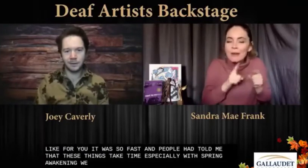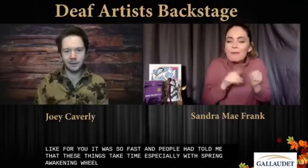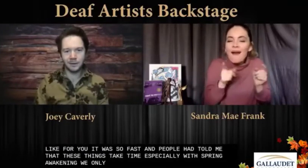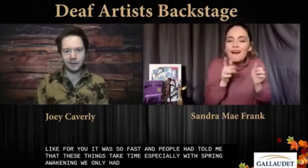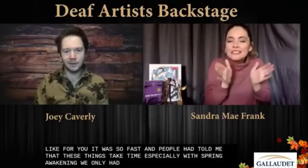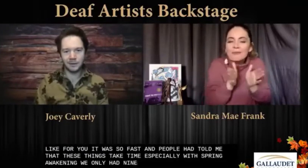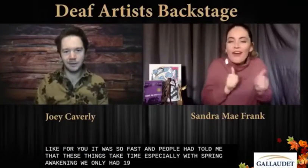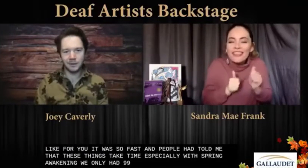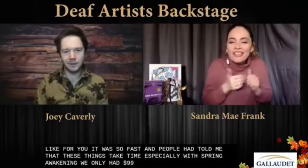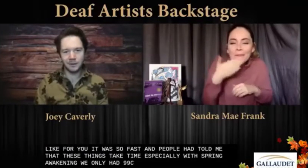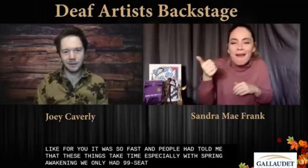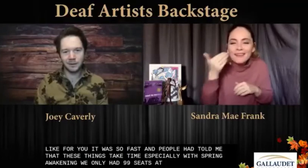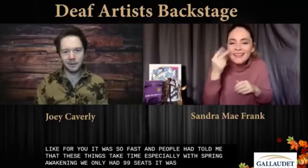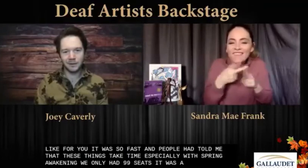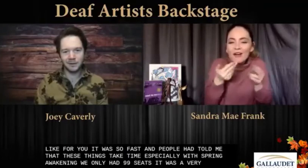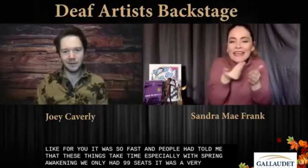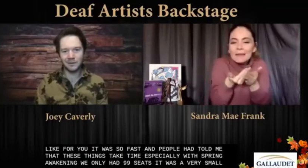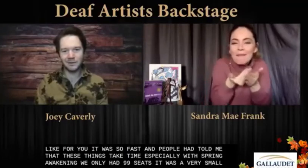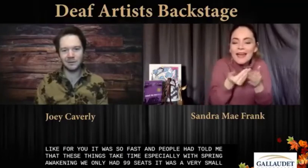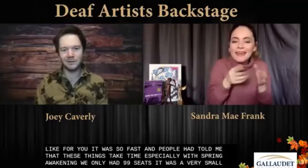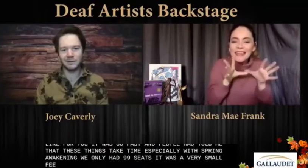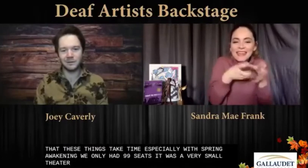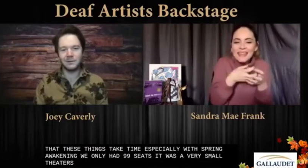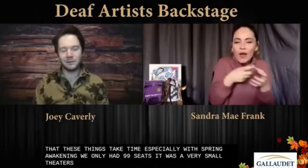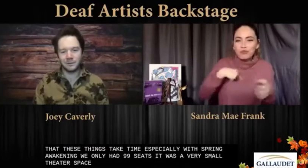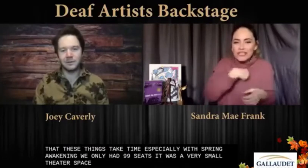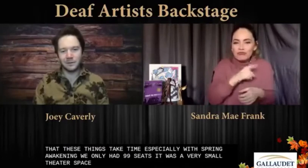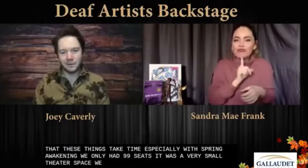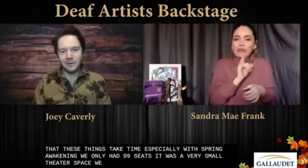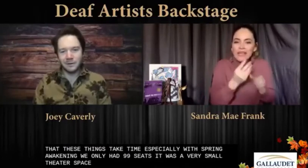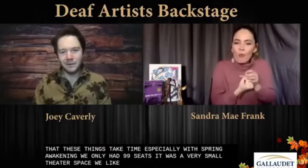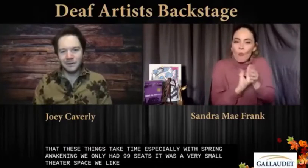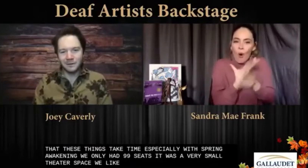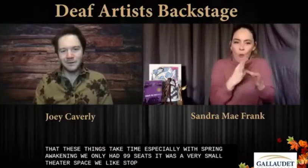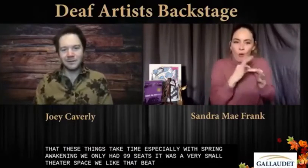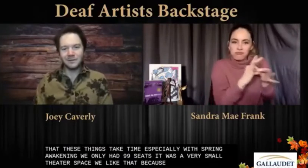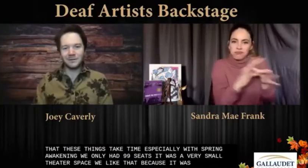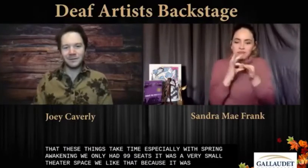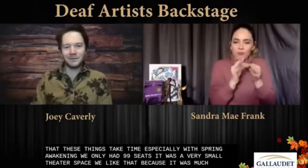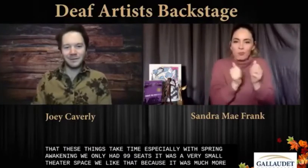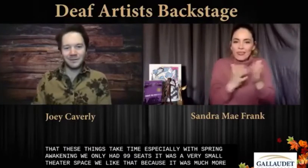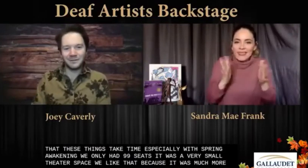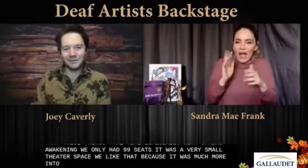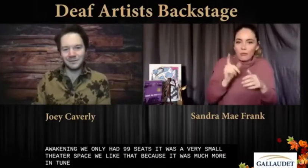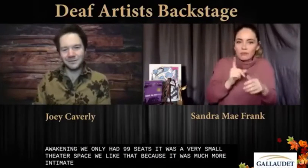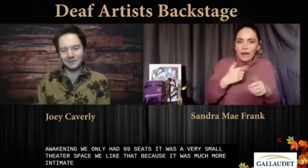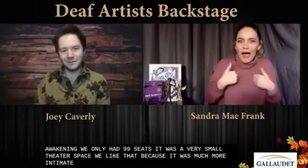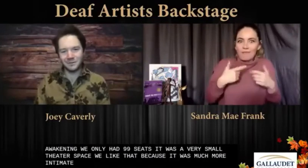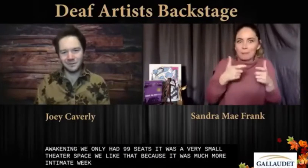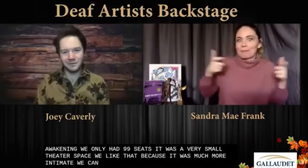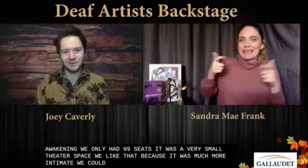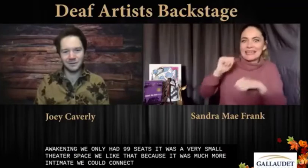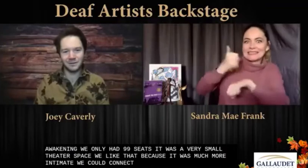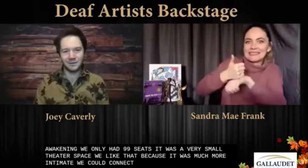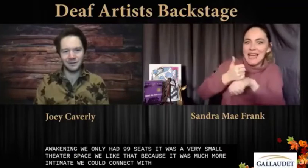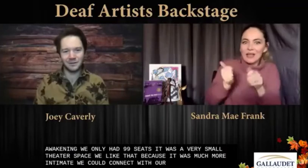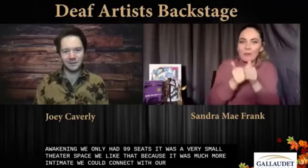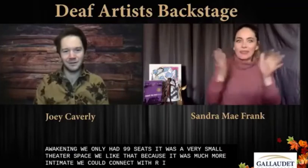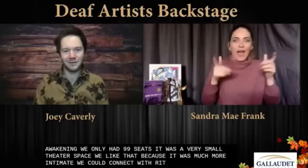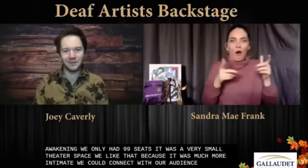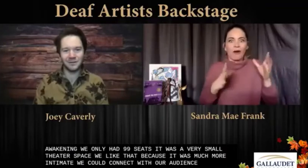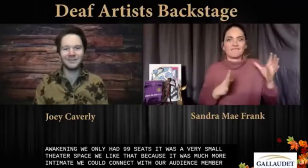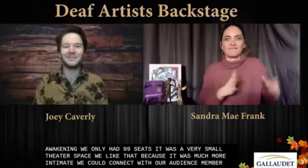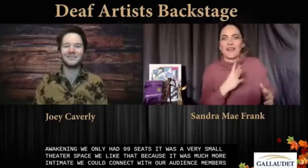we only had 99 seats it was a very small theater space we liked that because it was much more intimate we could connect with our